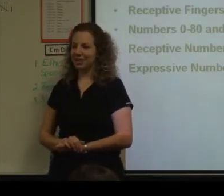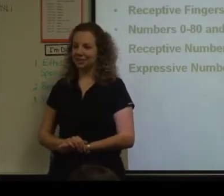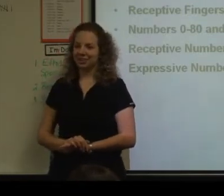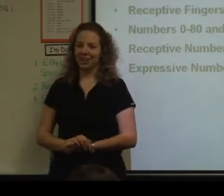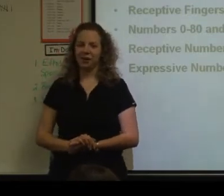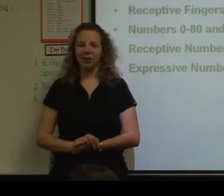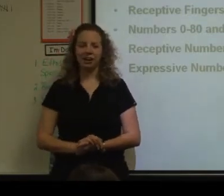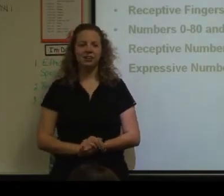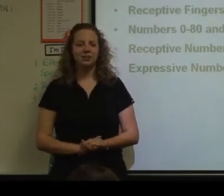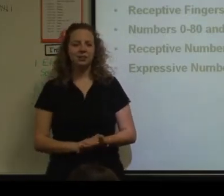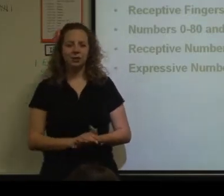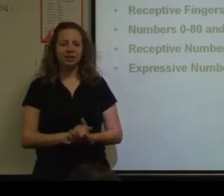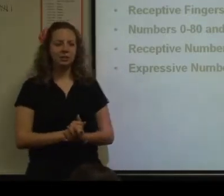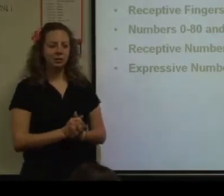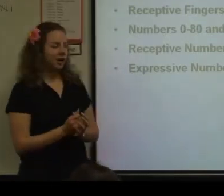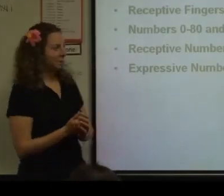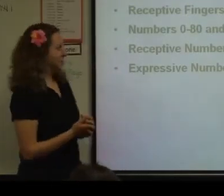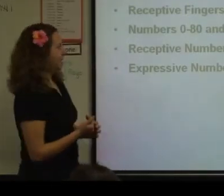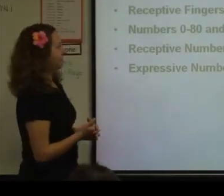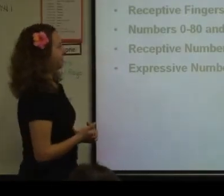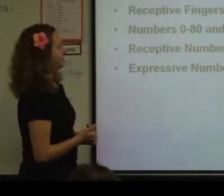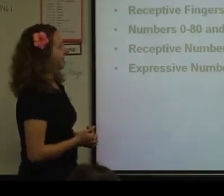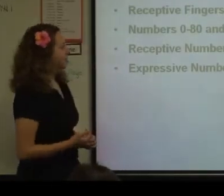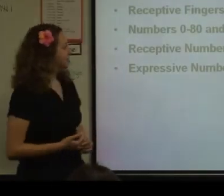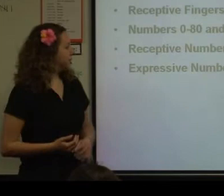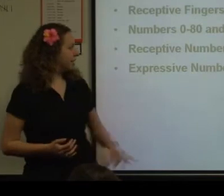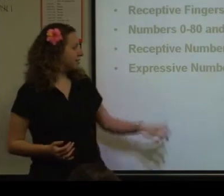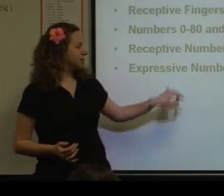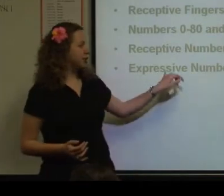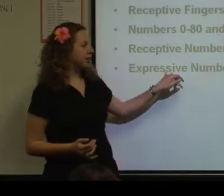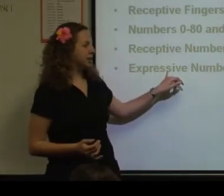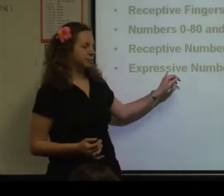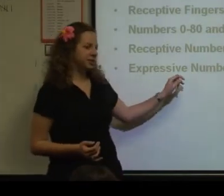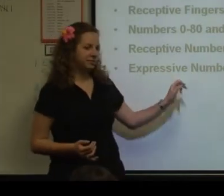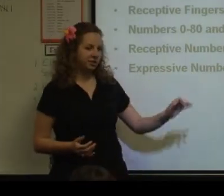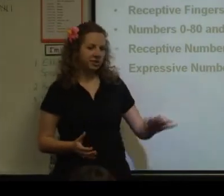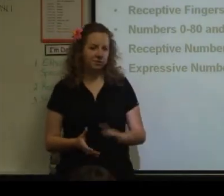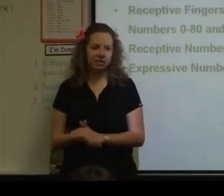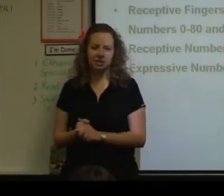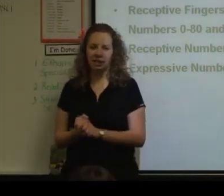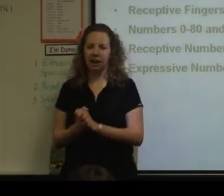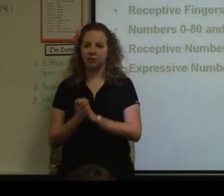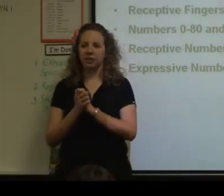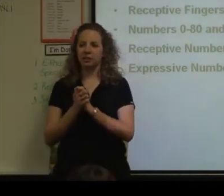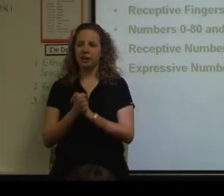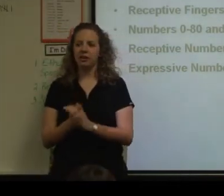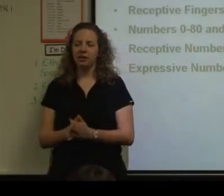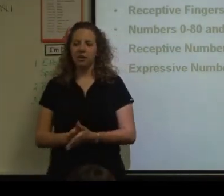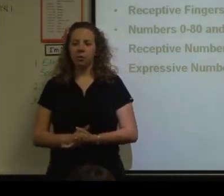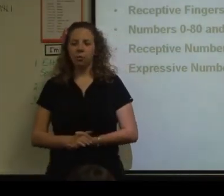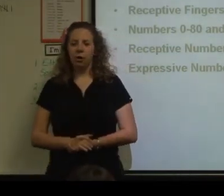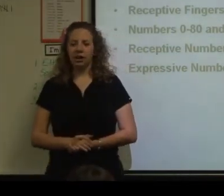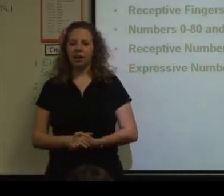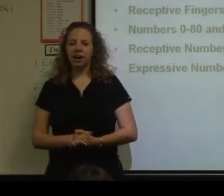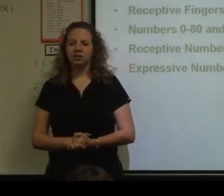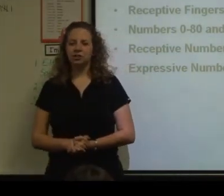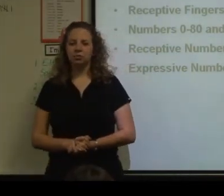together like that. Okay, so let's do a couple together then. Okay, we'll start off with our expressive ones. I want to see how you guys do it.